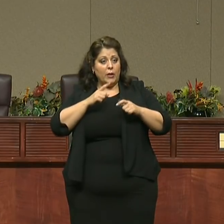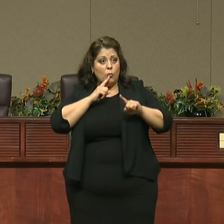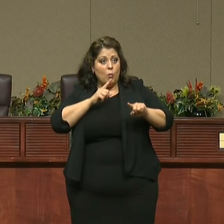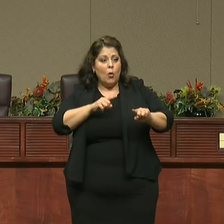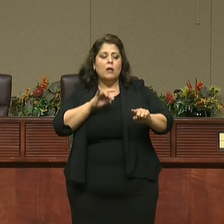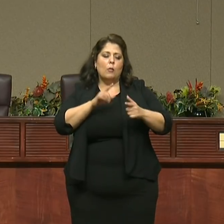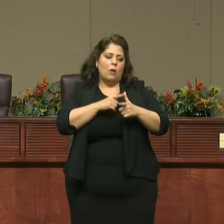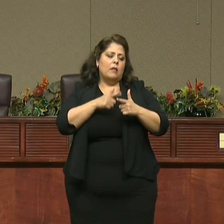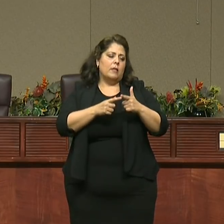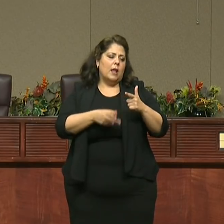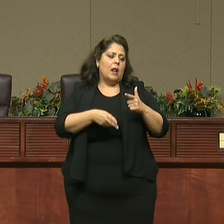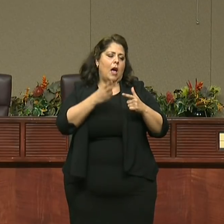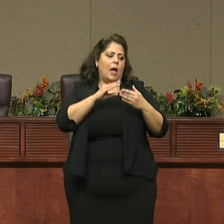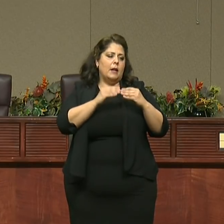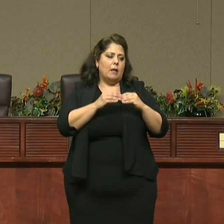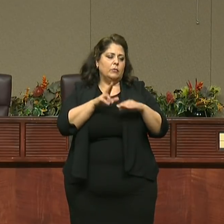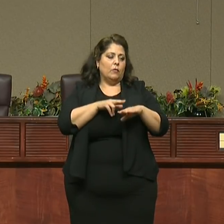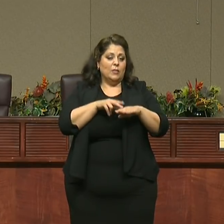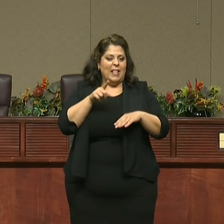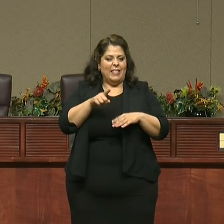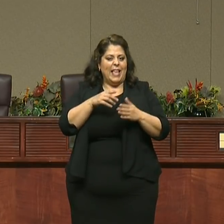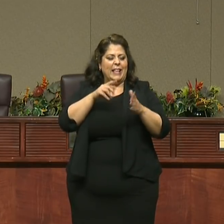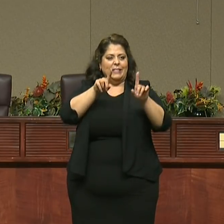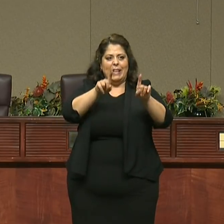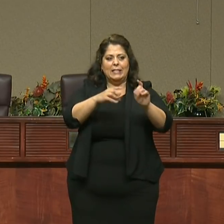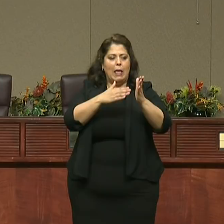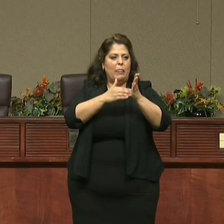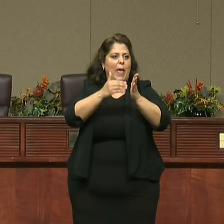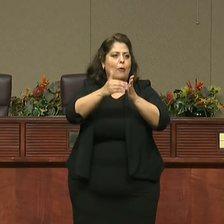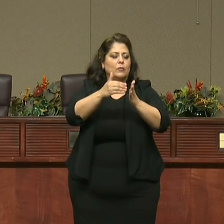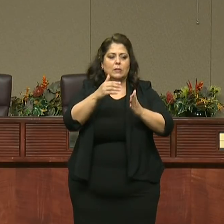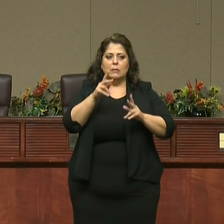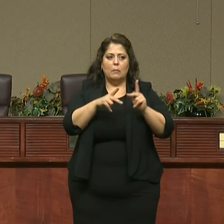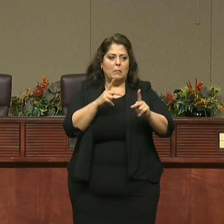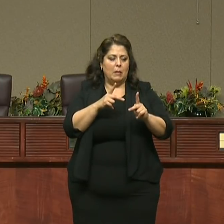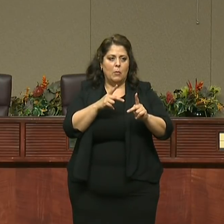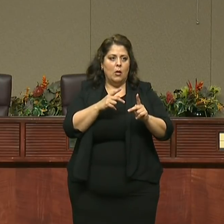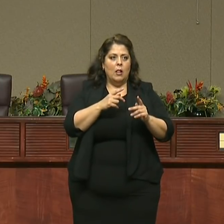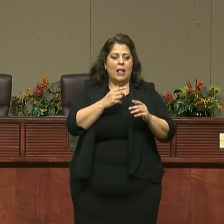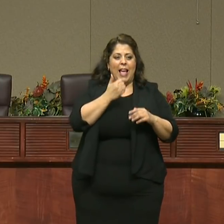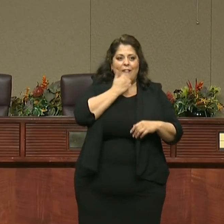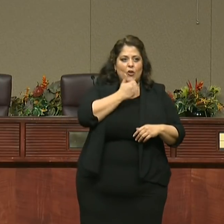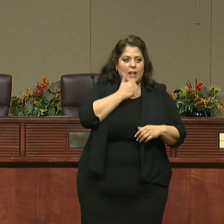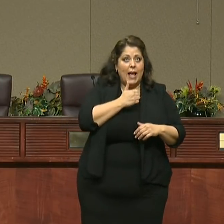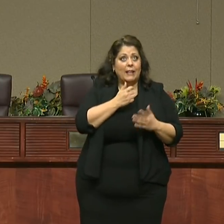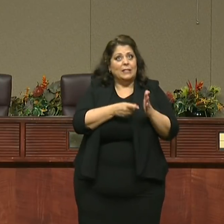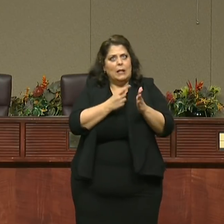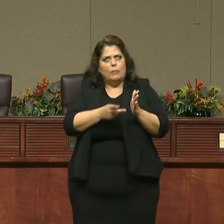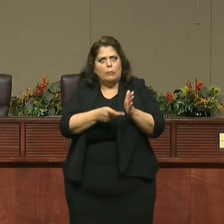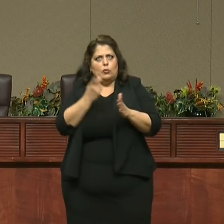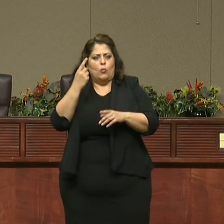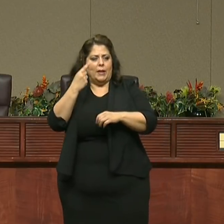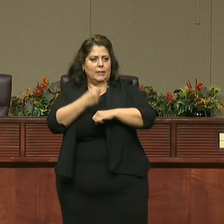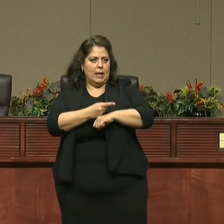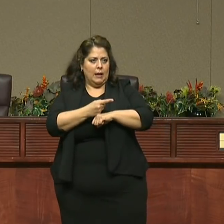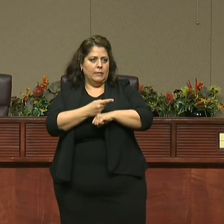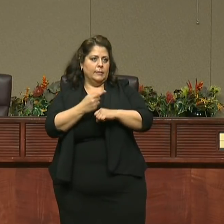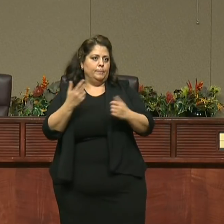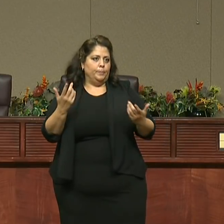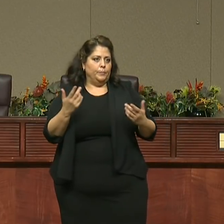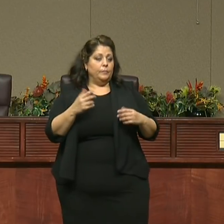have thousands of people that they are testing daily and sometimes twice a day. But those tests will come like just once. I